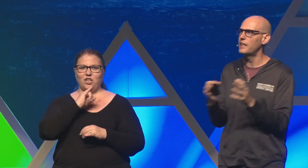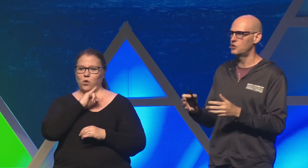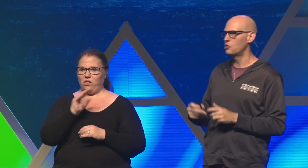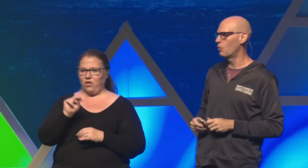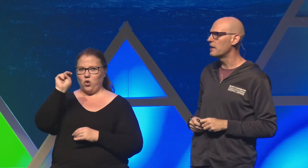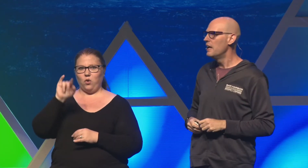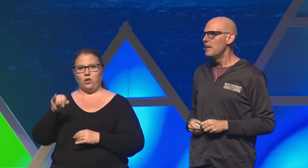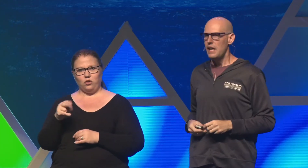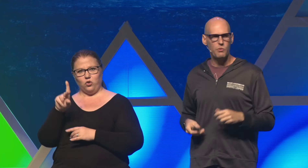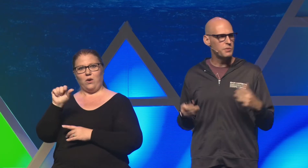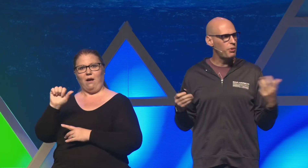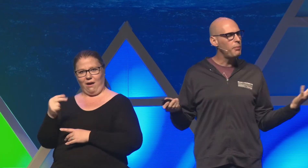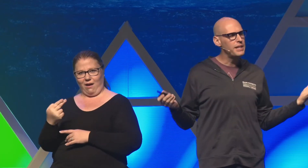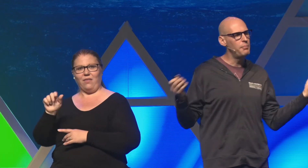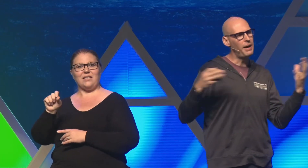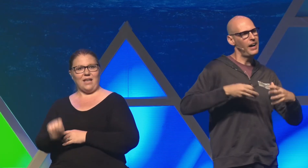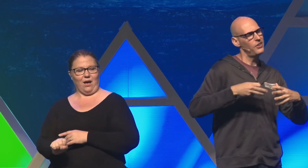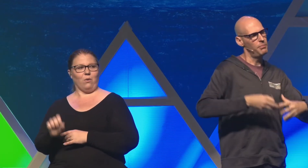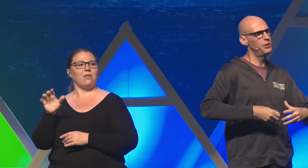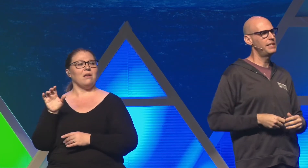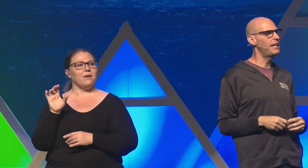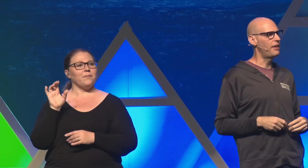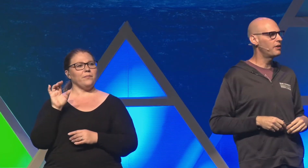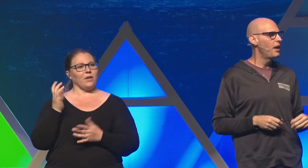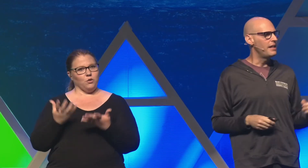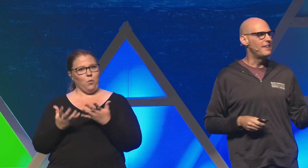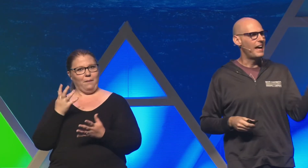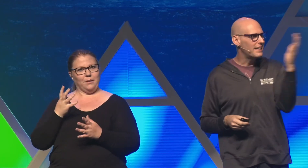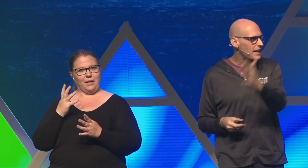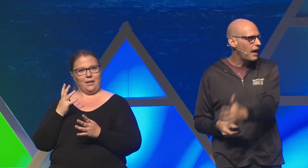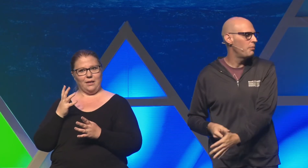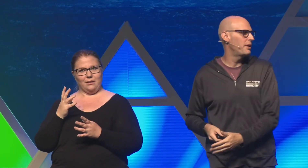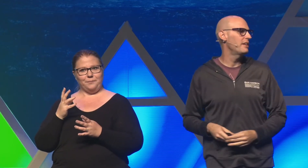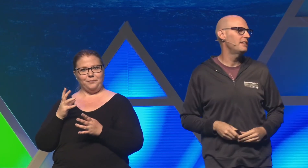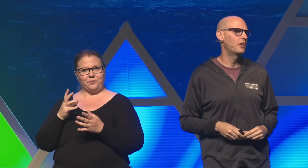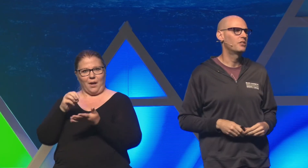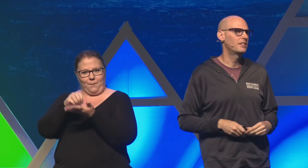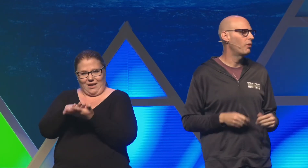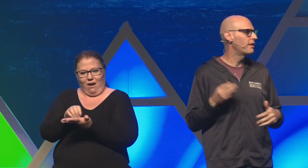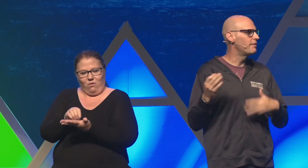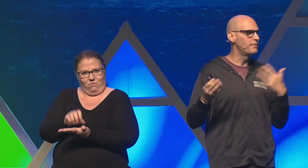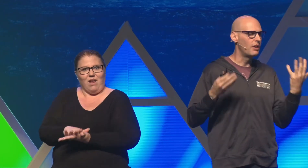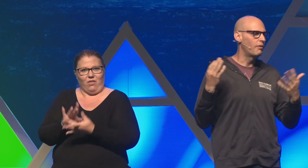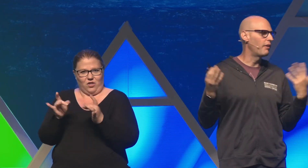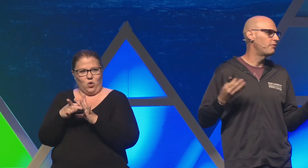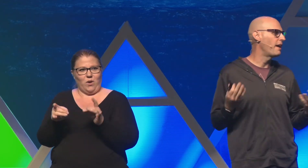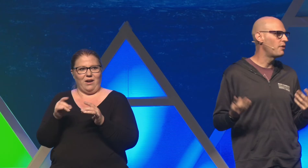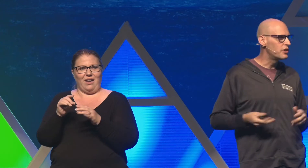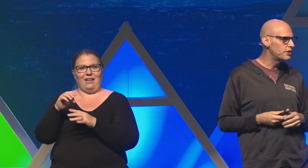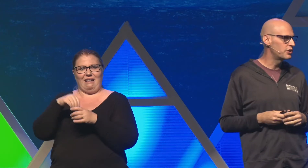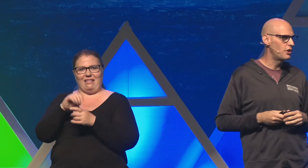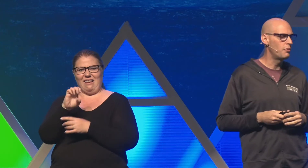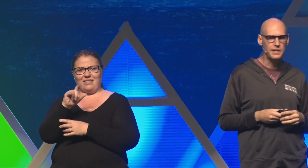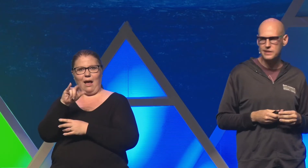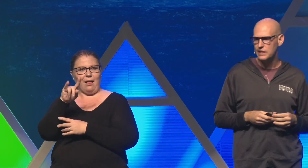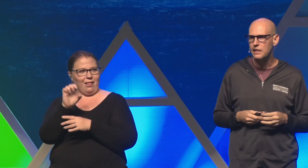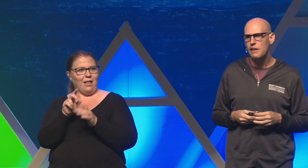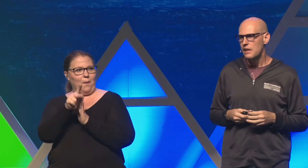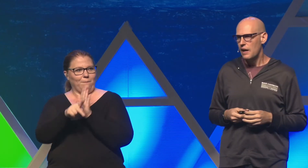tells that story. It was probably compiled and put together in the exile period, so somewhere in, around 500 or